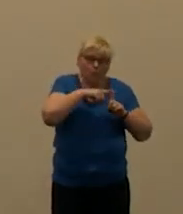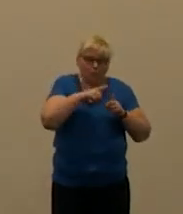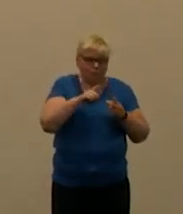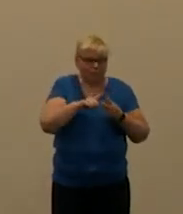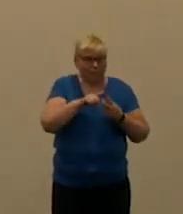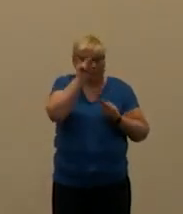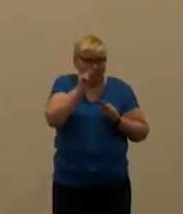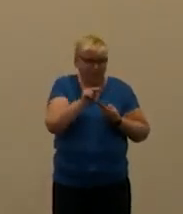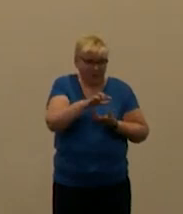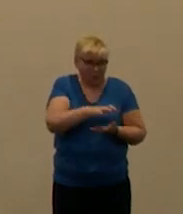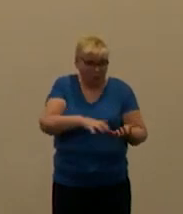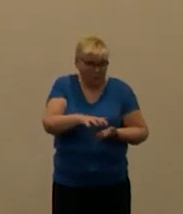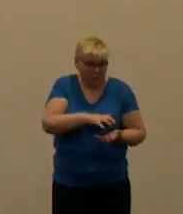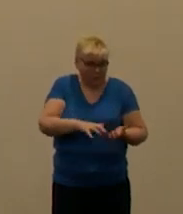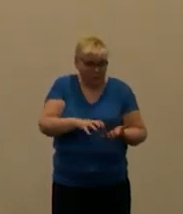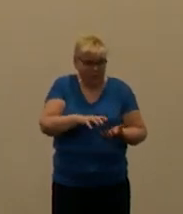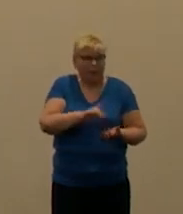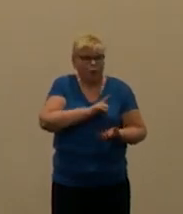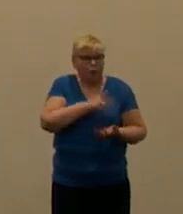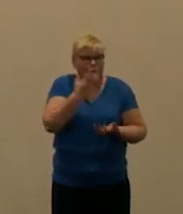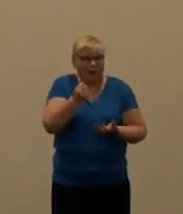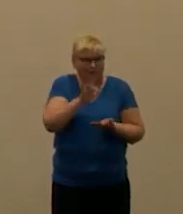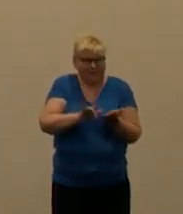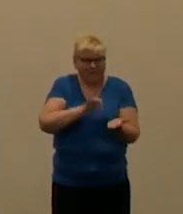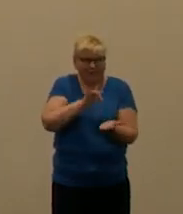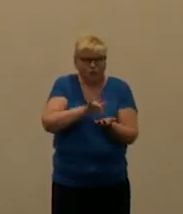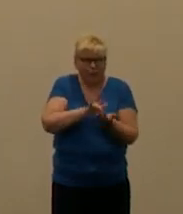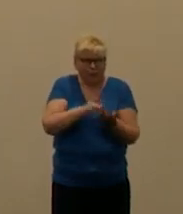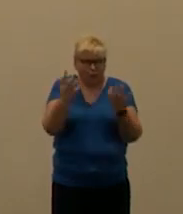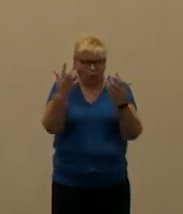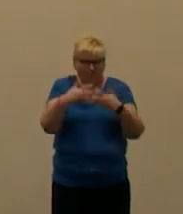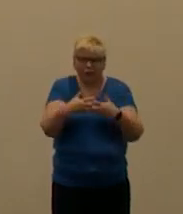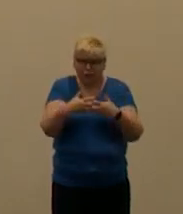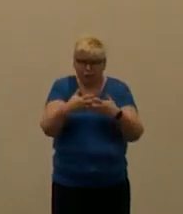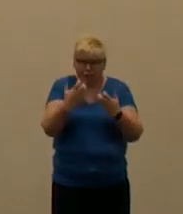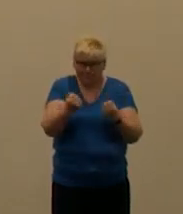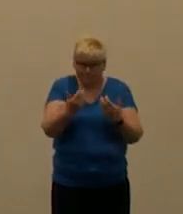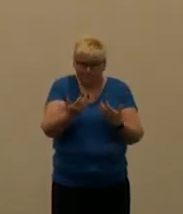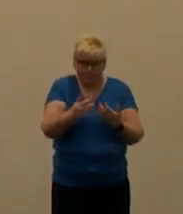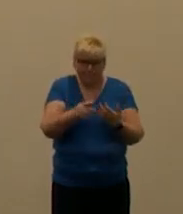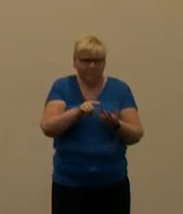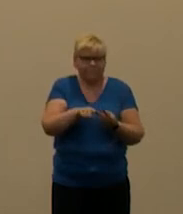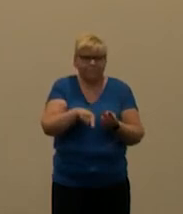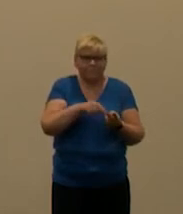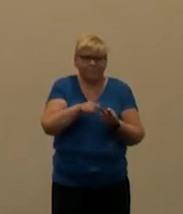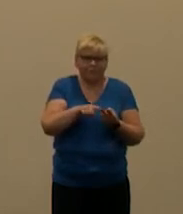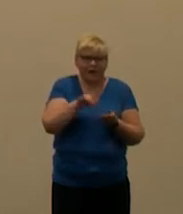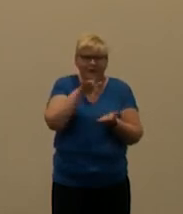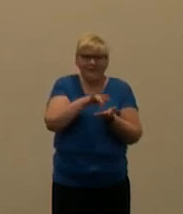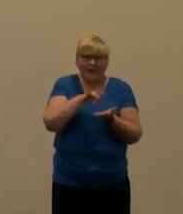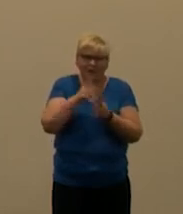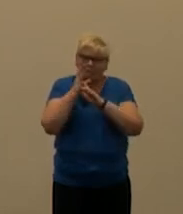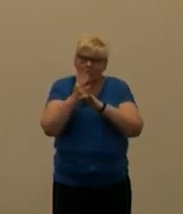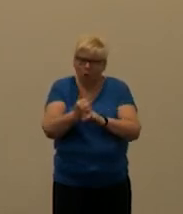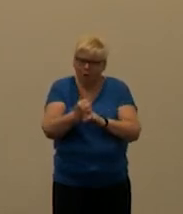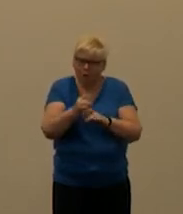less complex because you have a centralized configuration, you have a centralized monitoring as